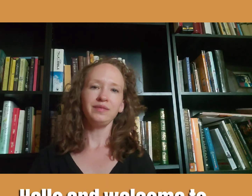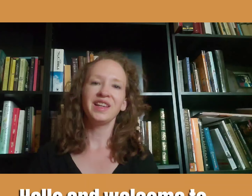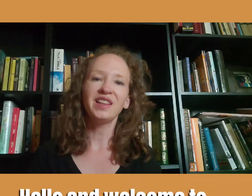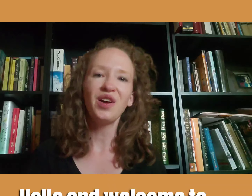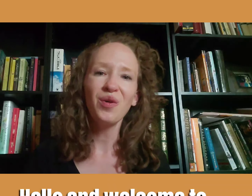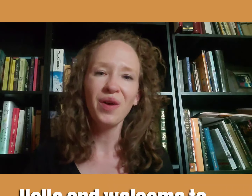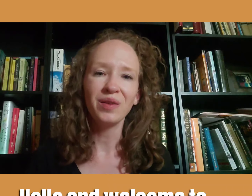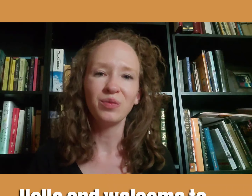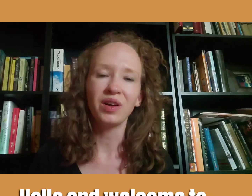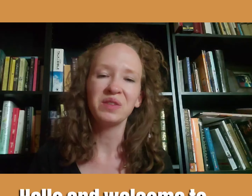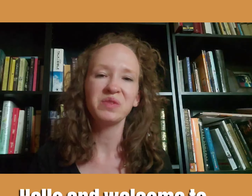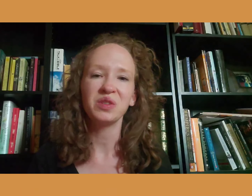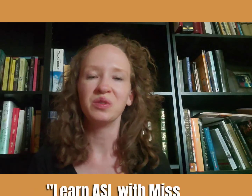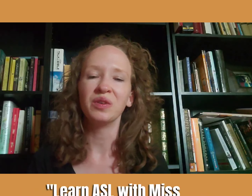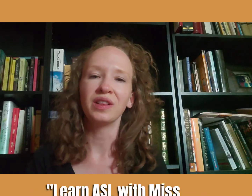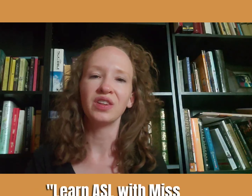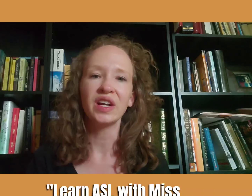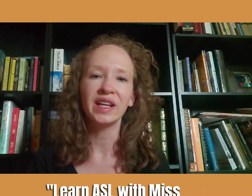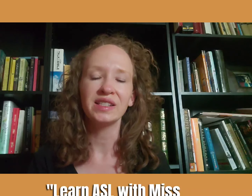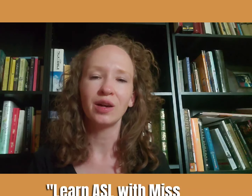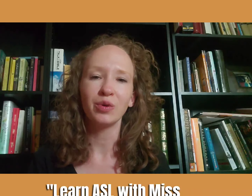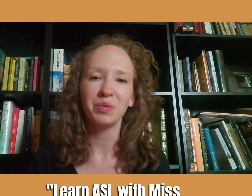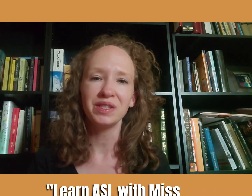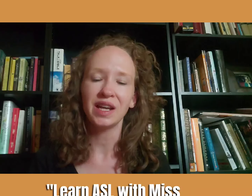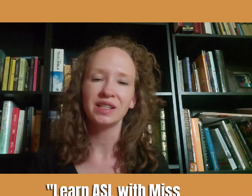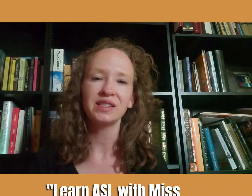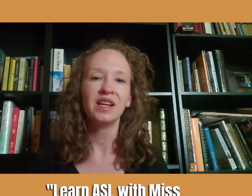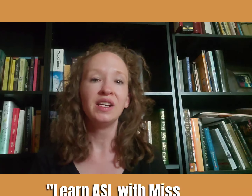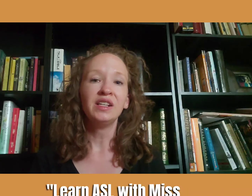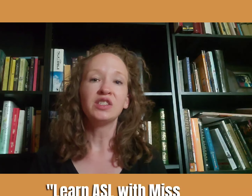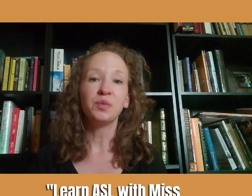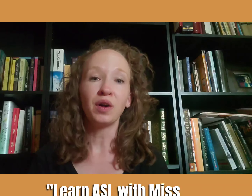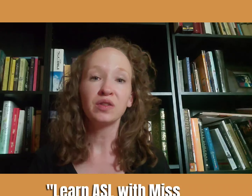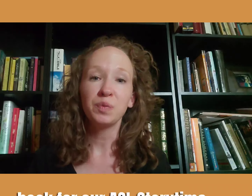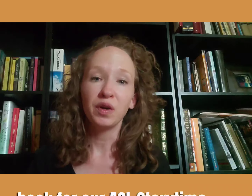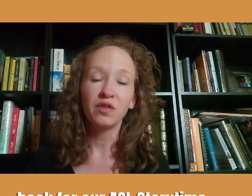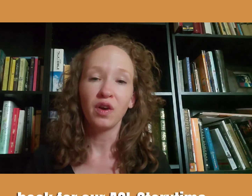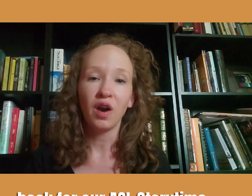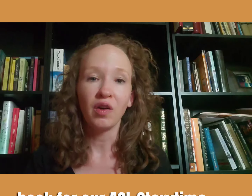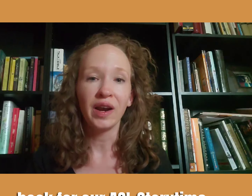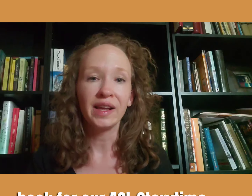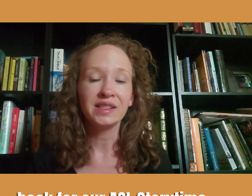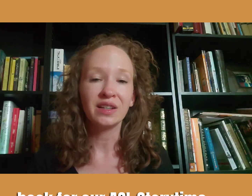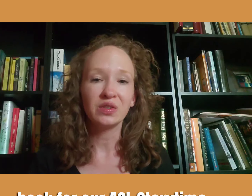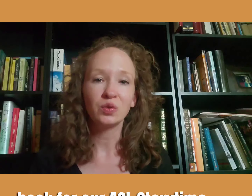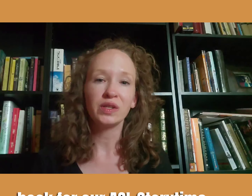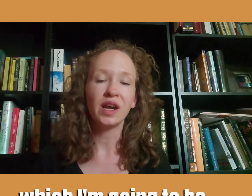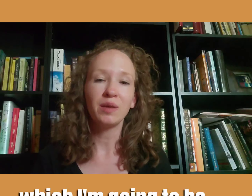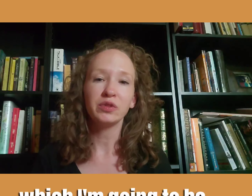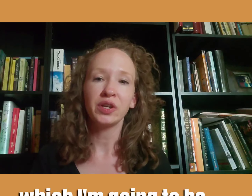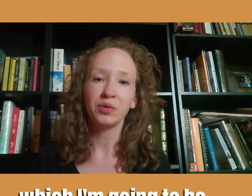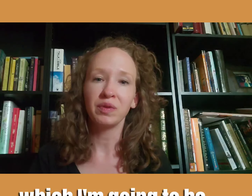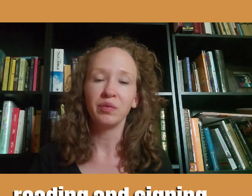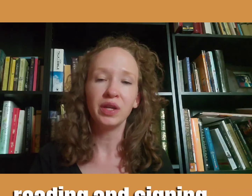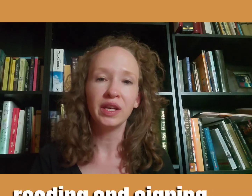Hello and welcome to Learn ASL with Miss Tess. Tomorrow's book for our ASL Storytime which I'm going to be reading